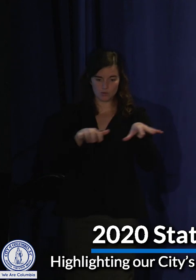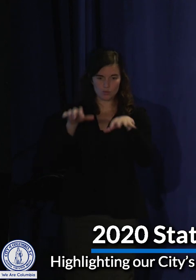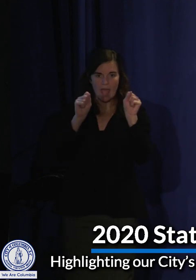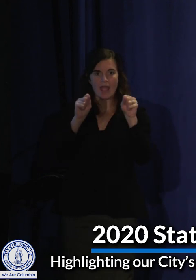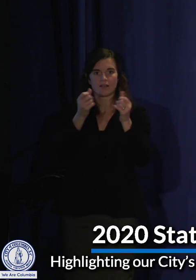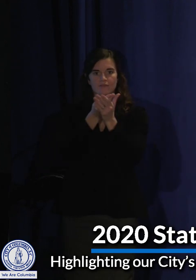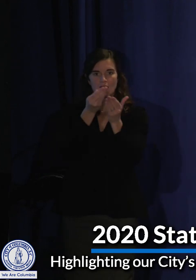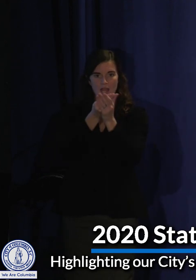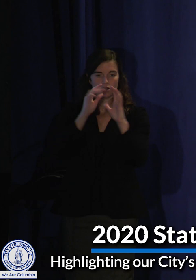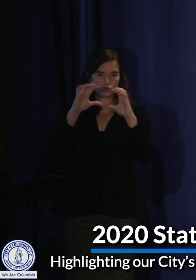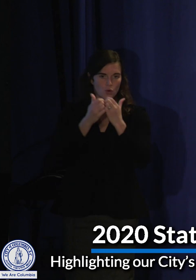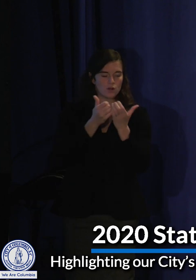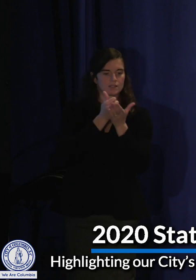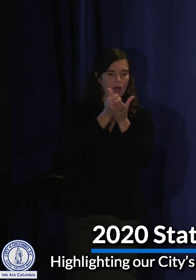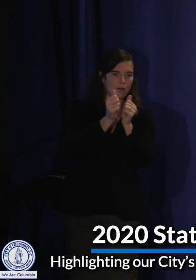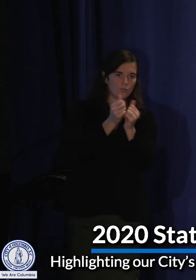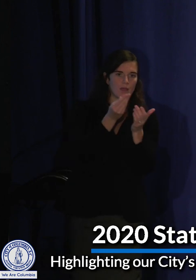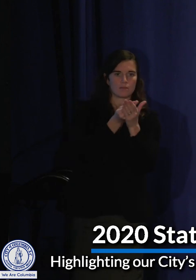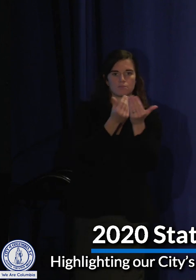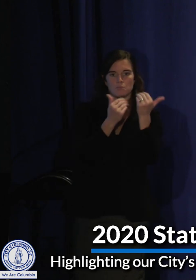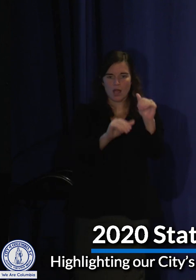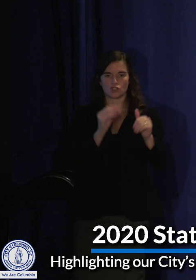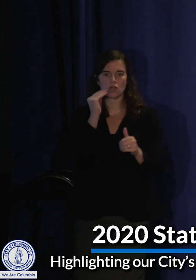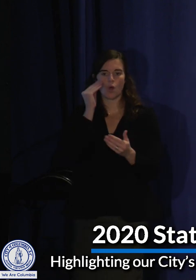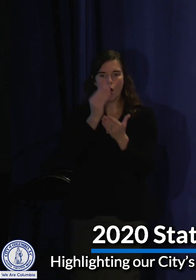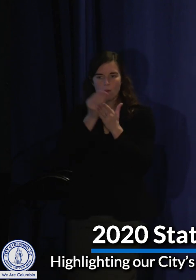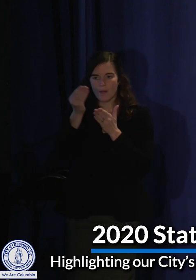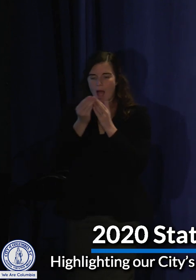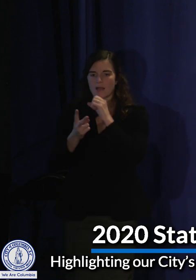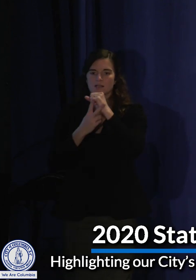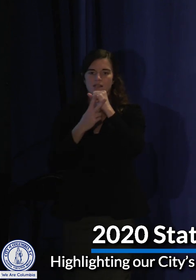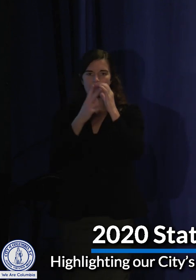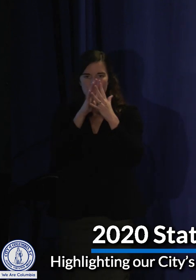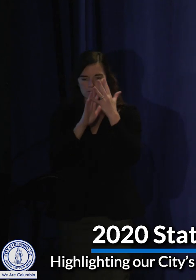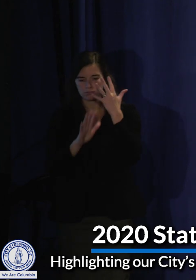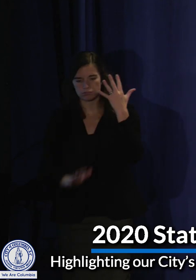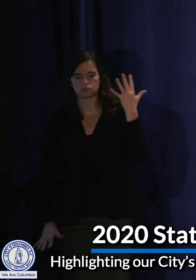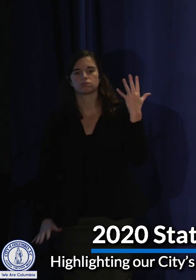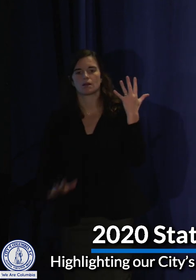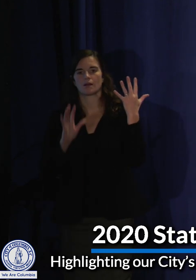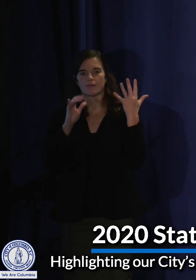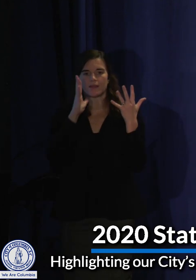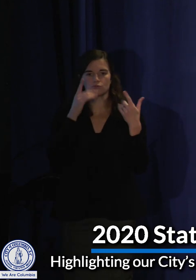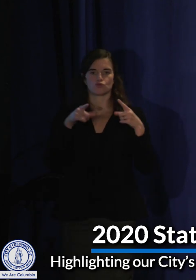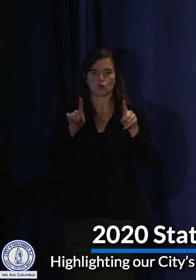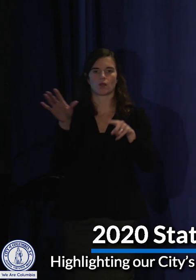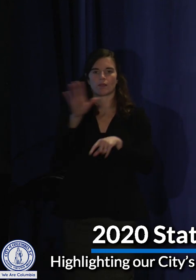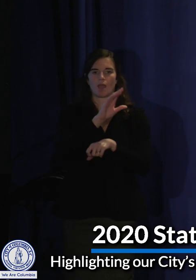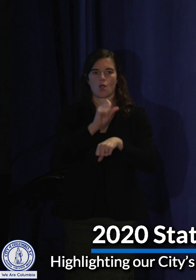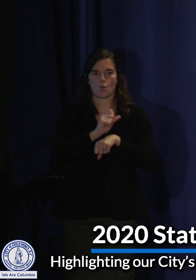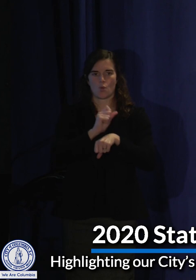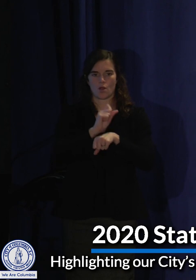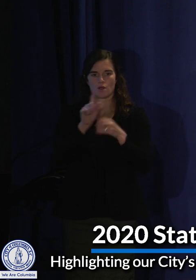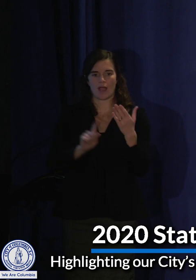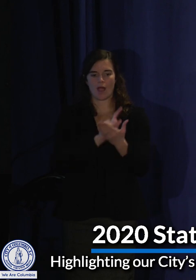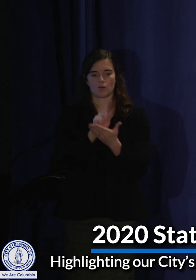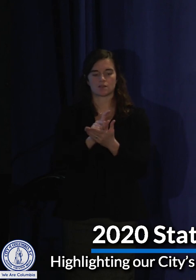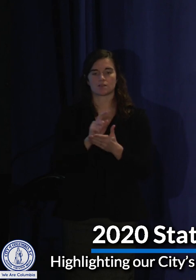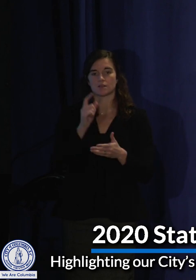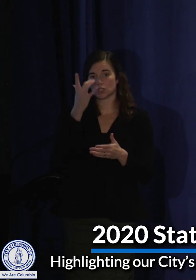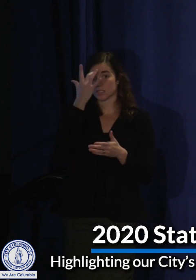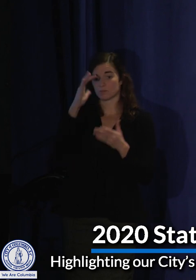them with budgeting, home buying, savings, and more, all during their work hours. Our smart city